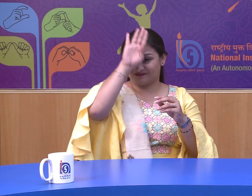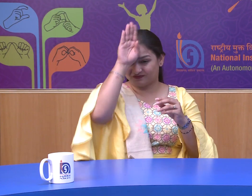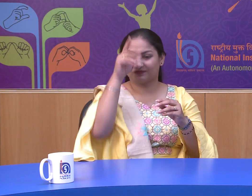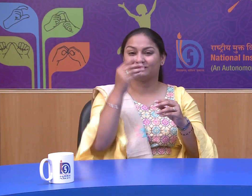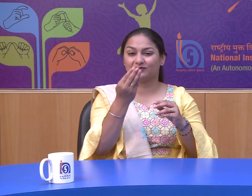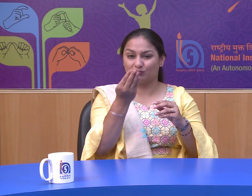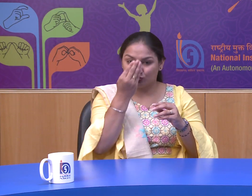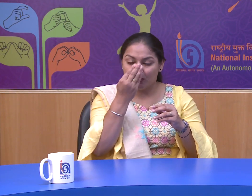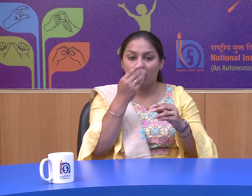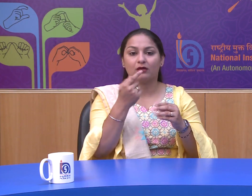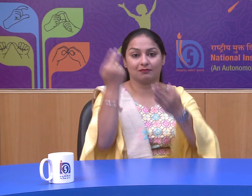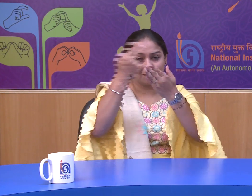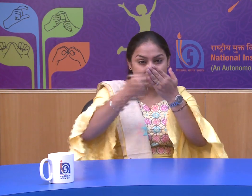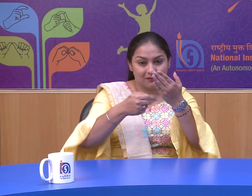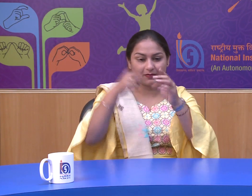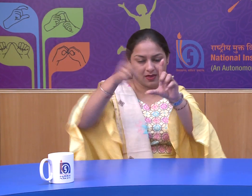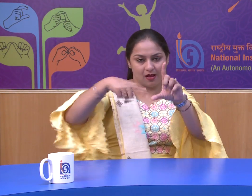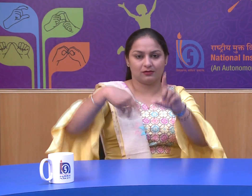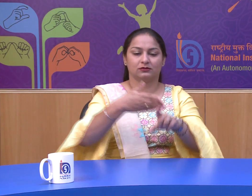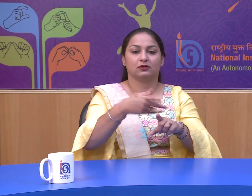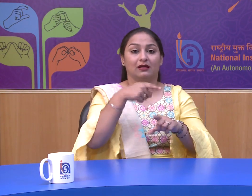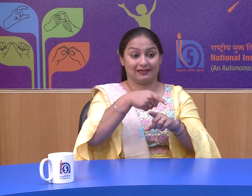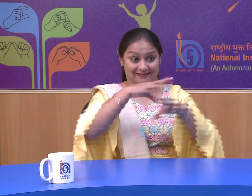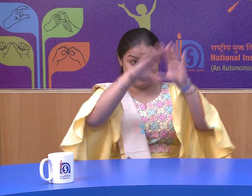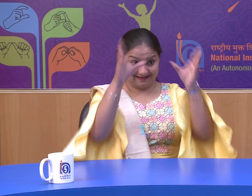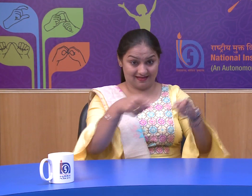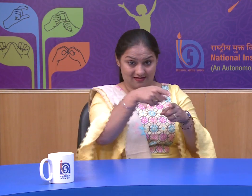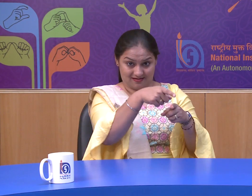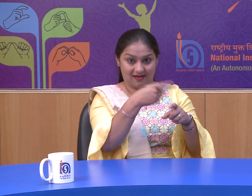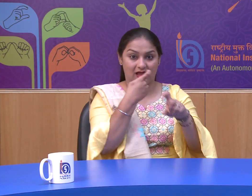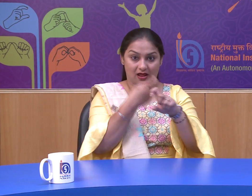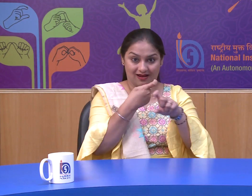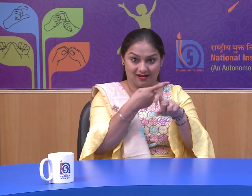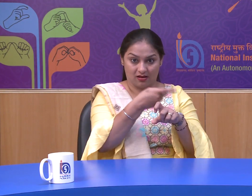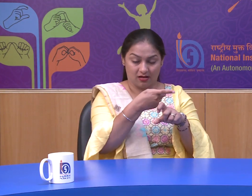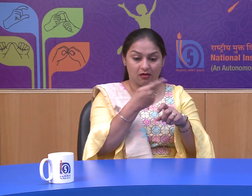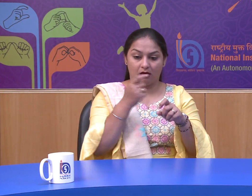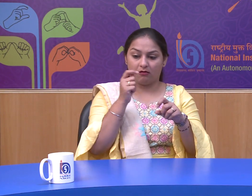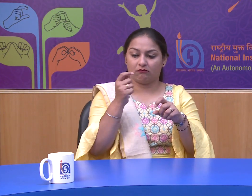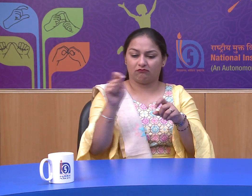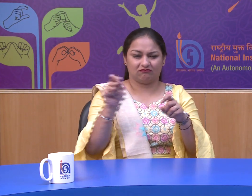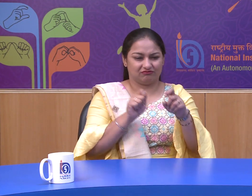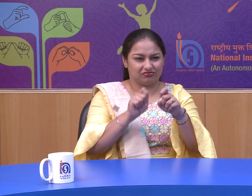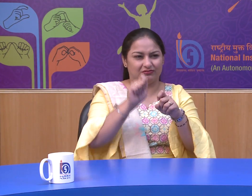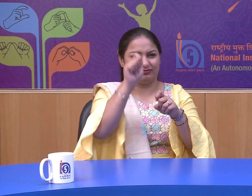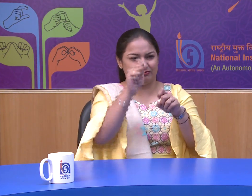These caves, cut from solid rock, were provided by